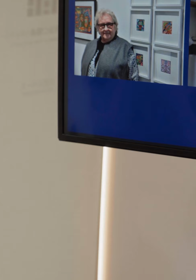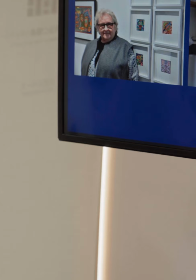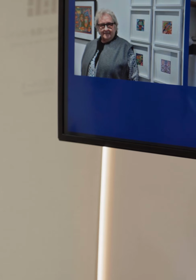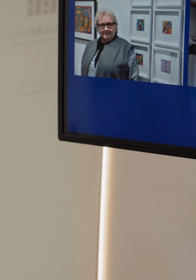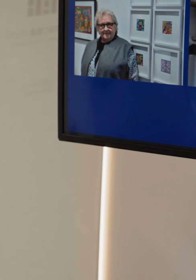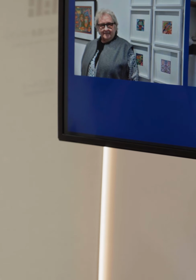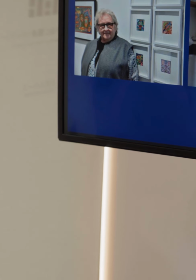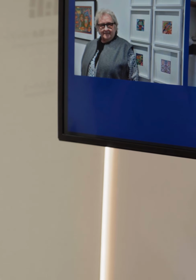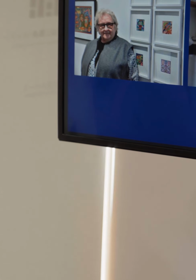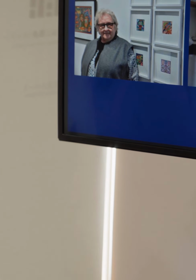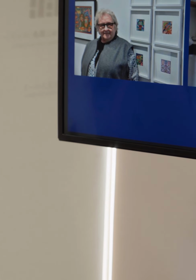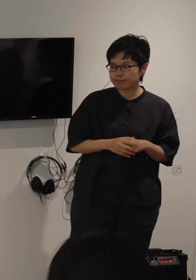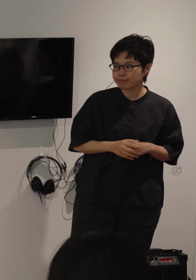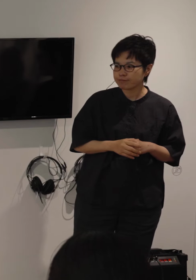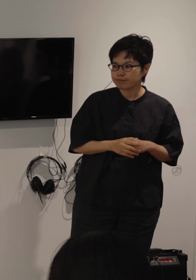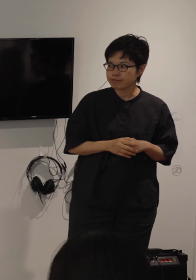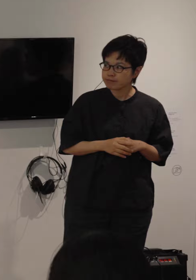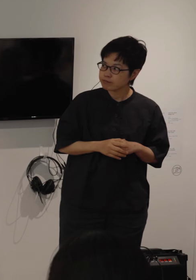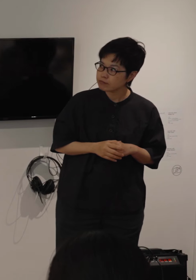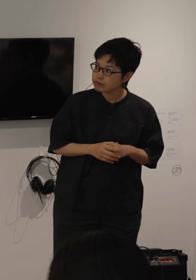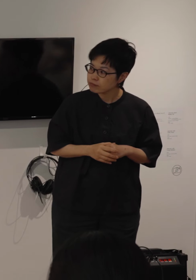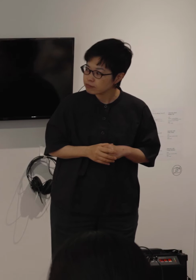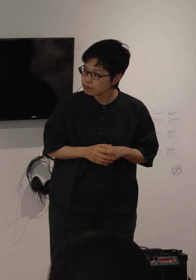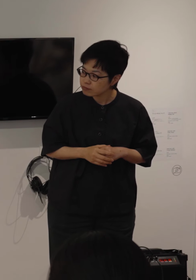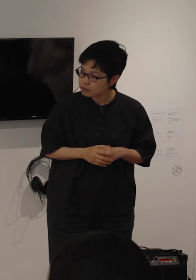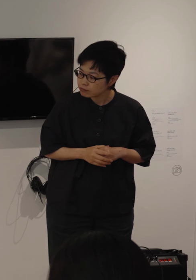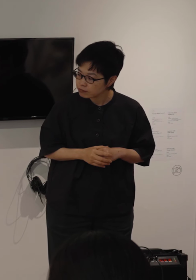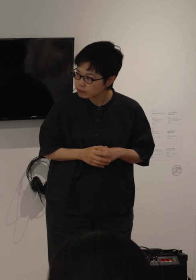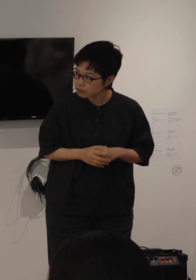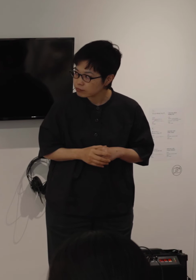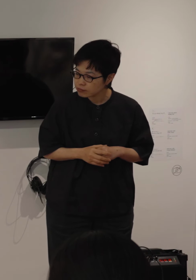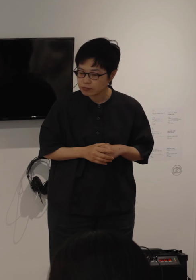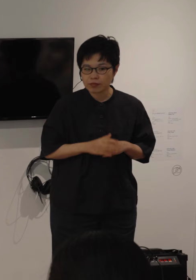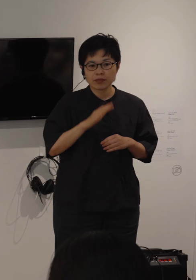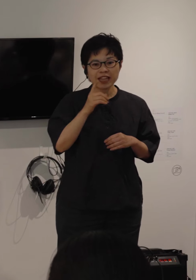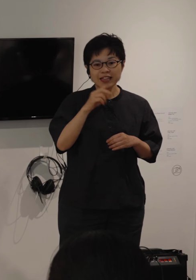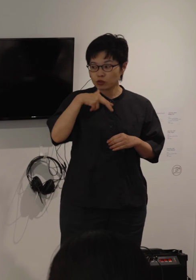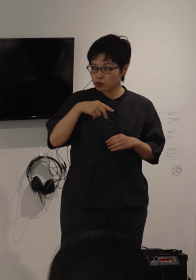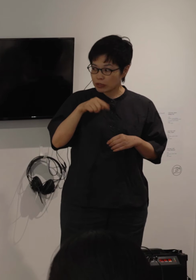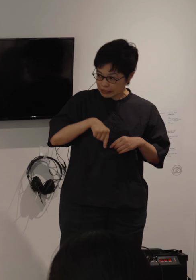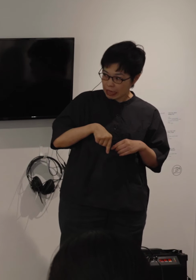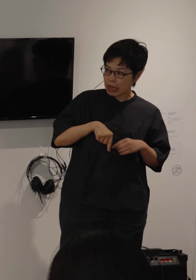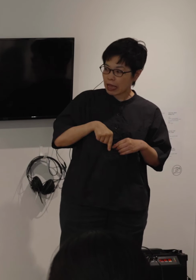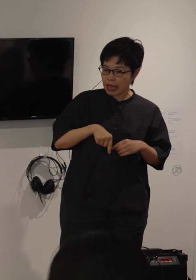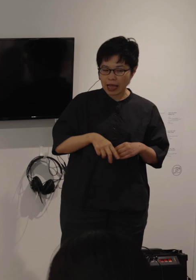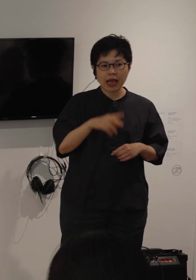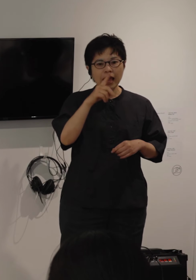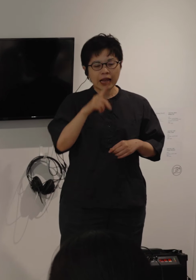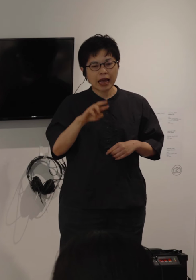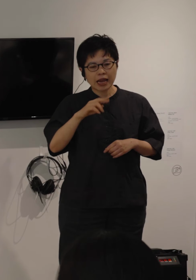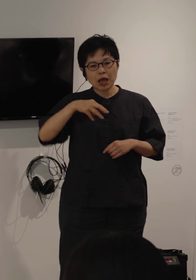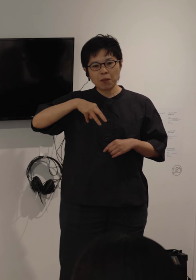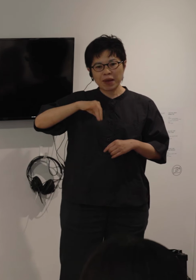and lots of hidden things. So underneath Terence is Cara McWilliam, and Cara actually lives